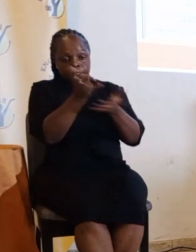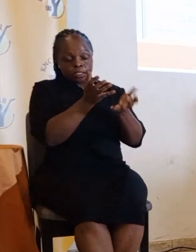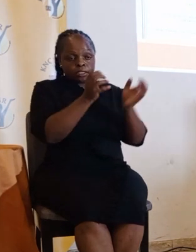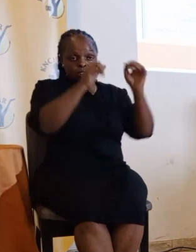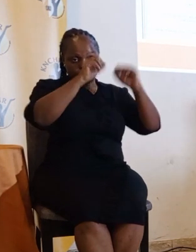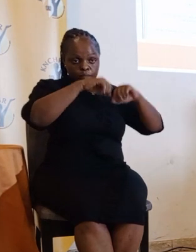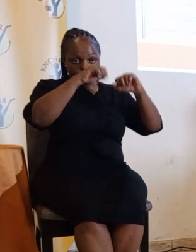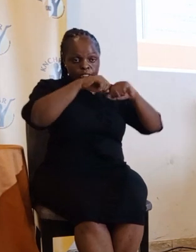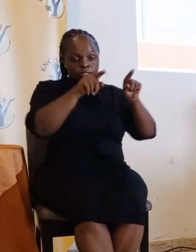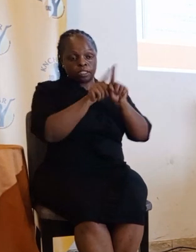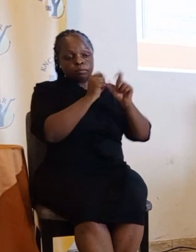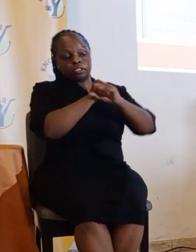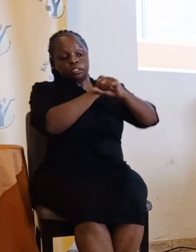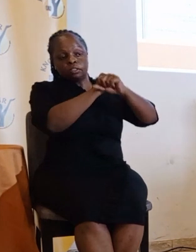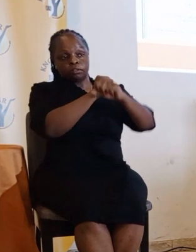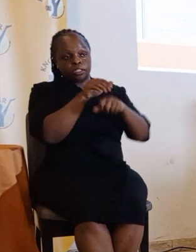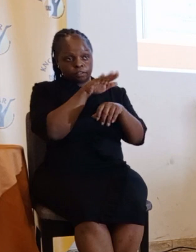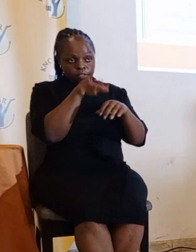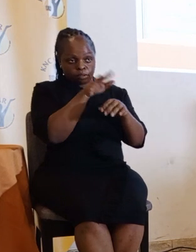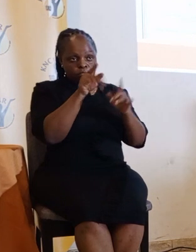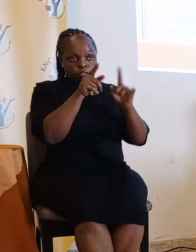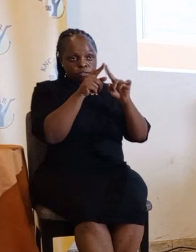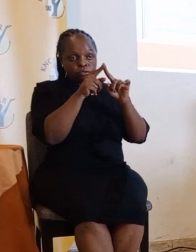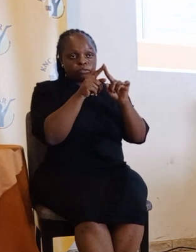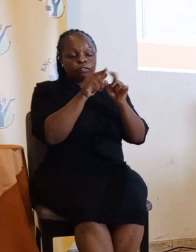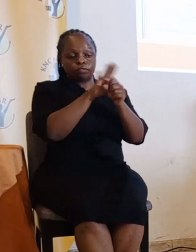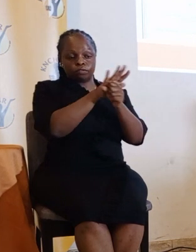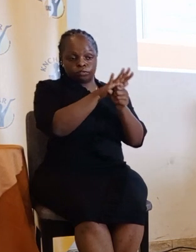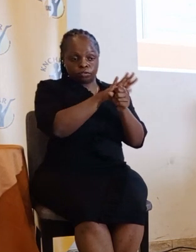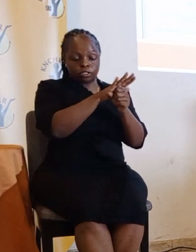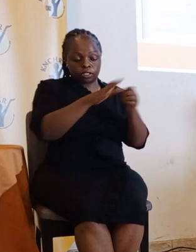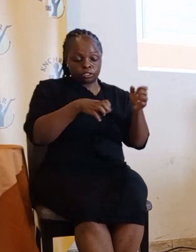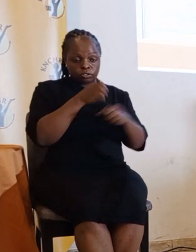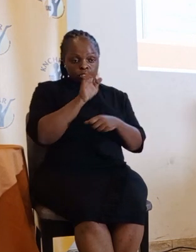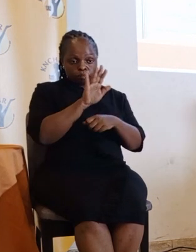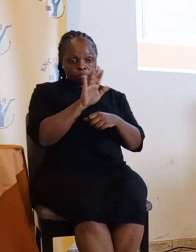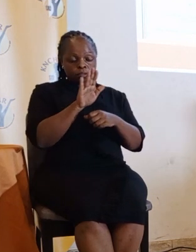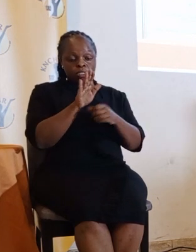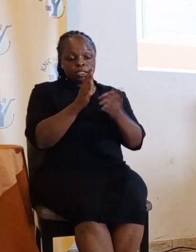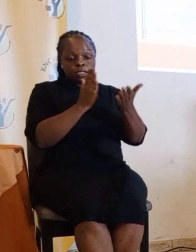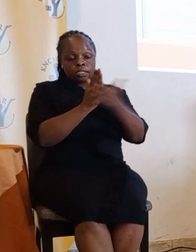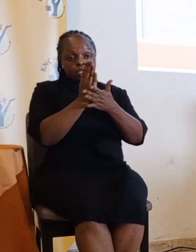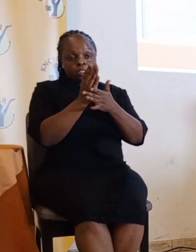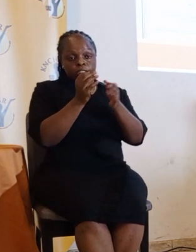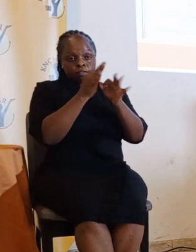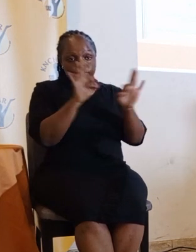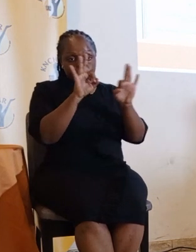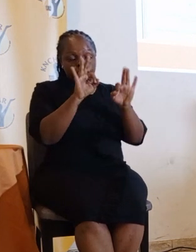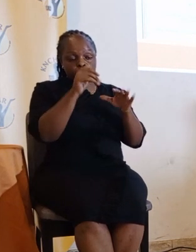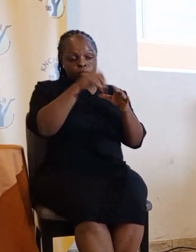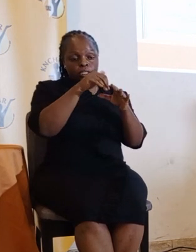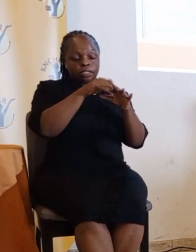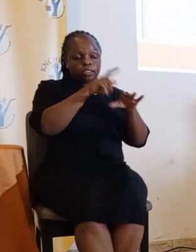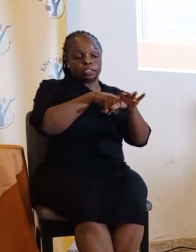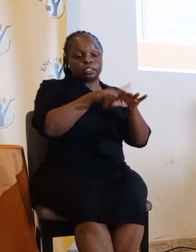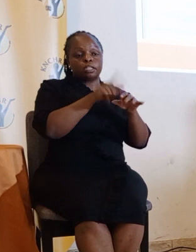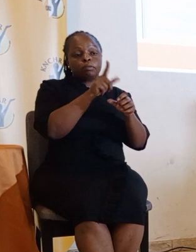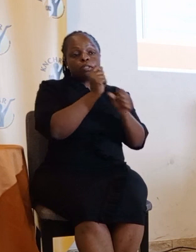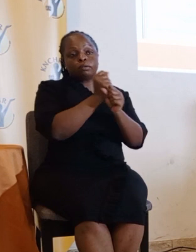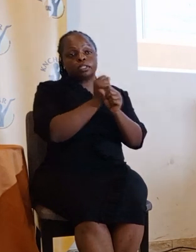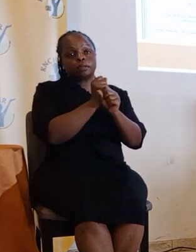enabling and secure environment to optimally enjoy their rights and freedoms in the course of their